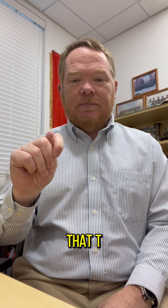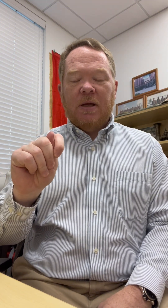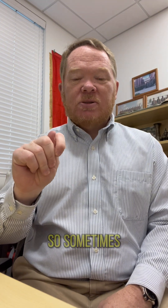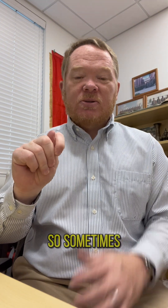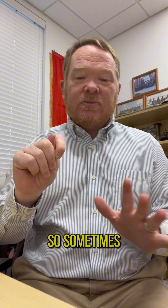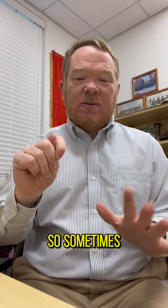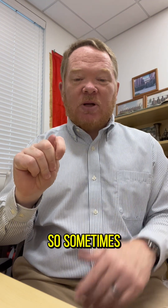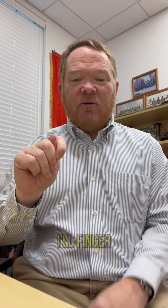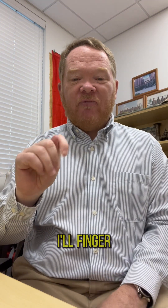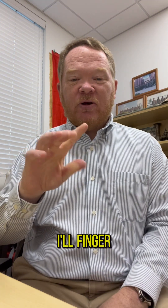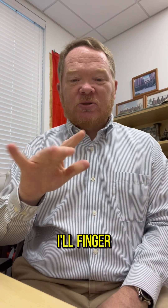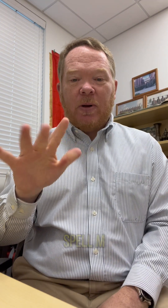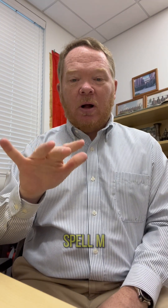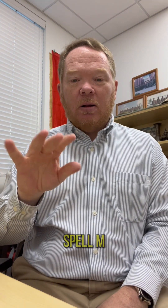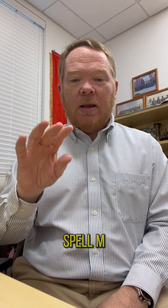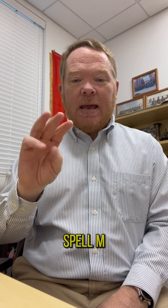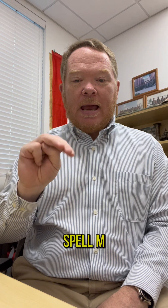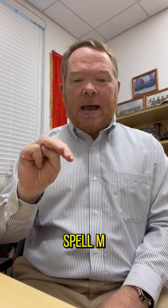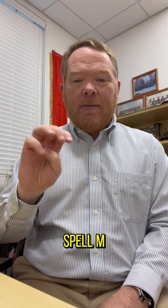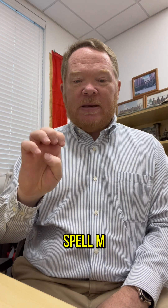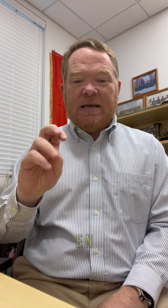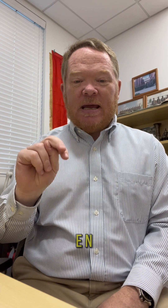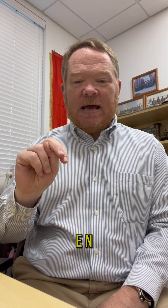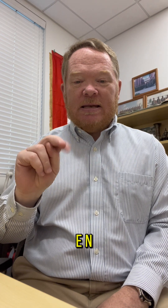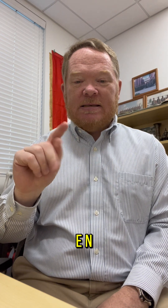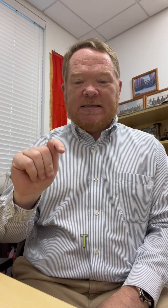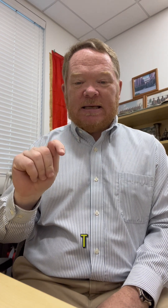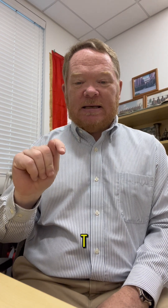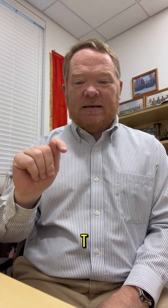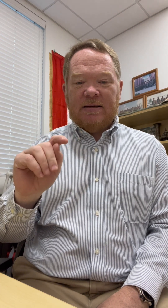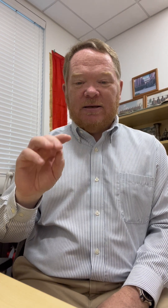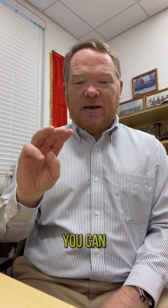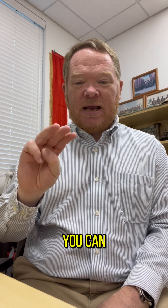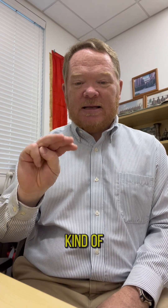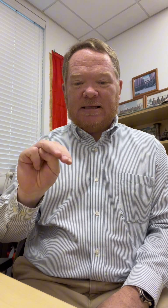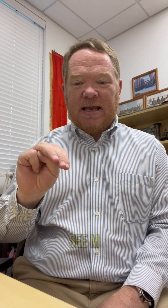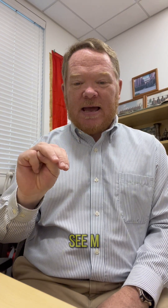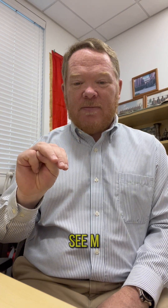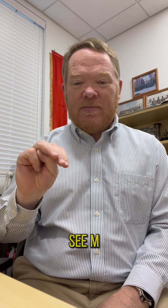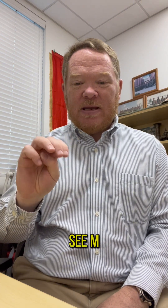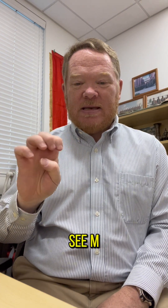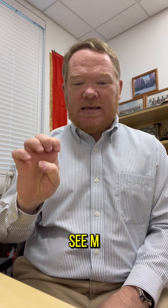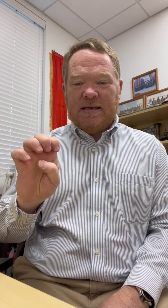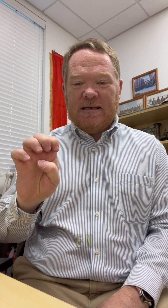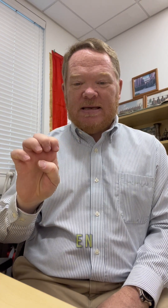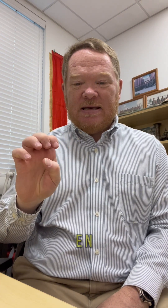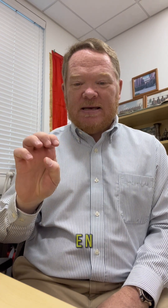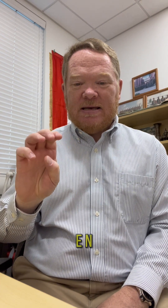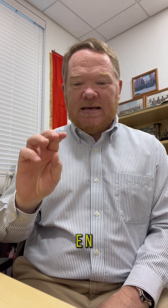So sometimes I'll fingerspell M-E-N-T. And you can kind of see M-E-N-T.